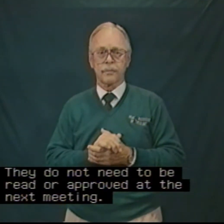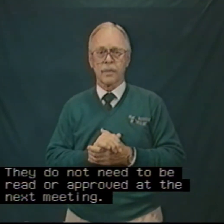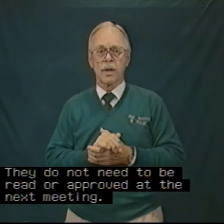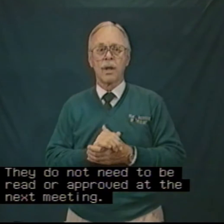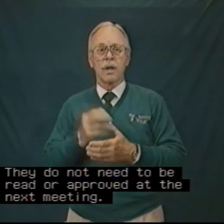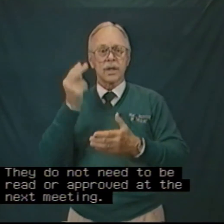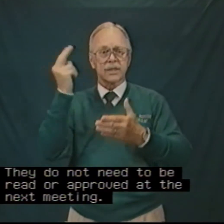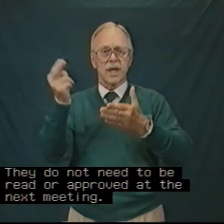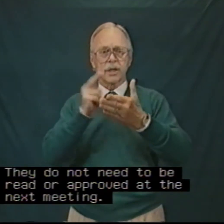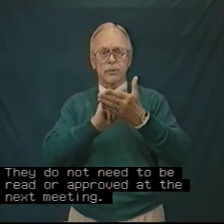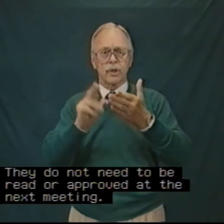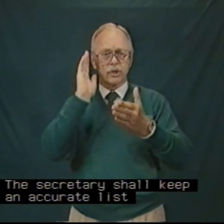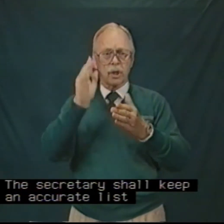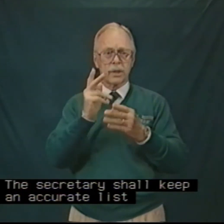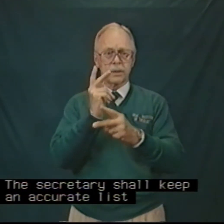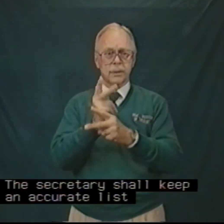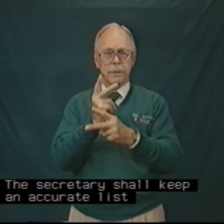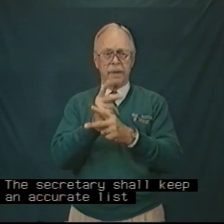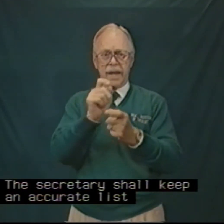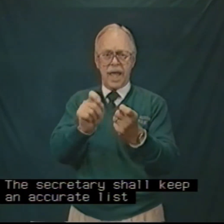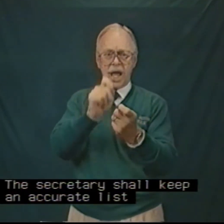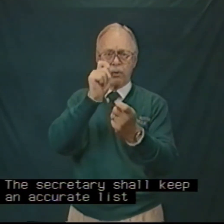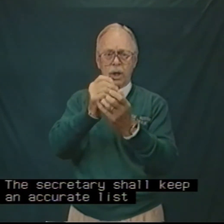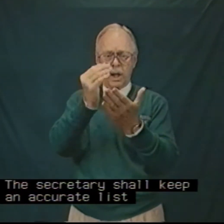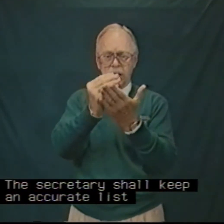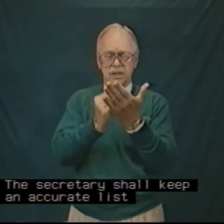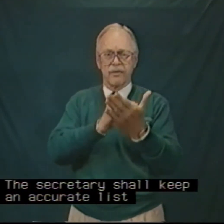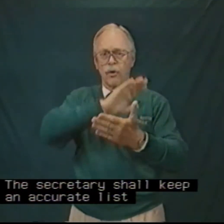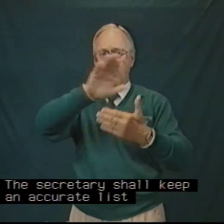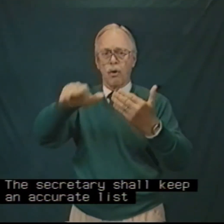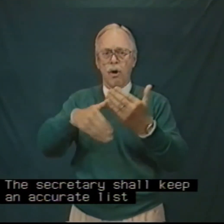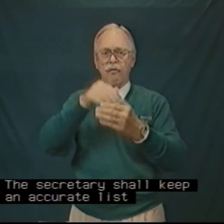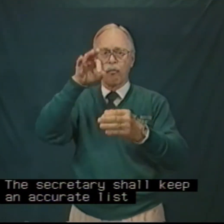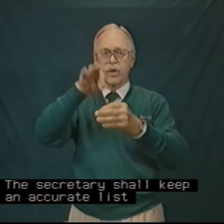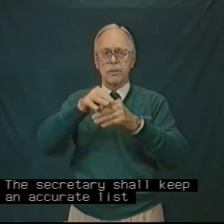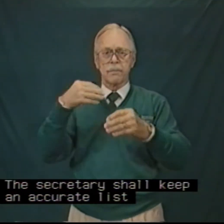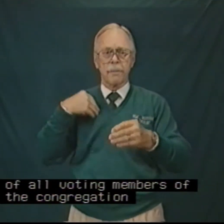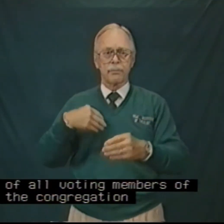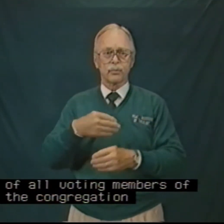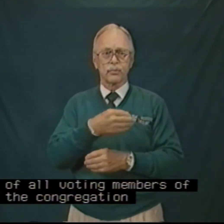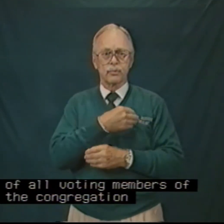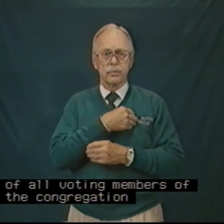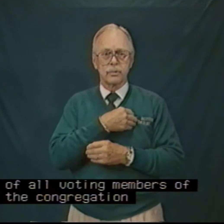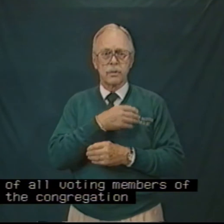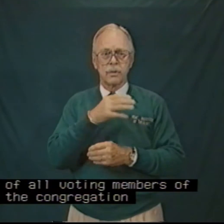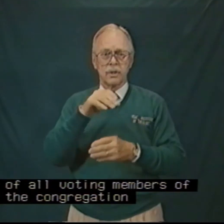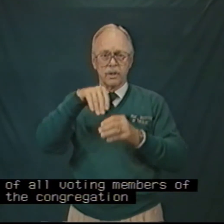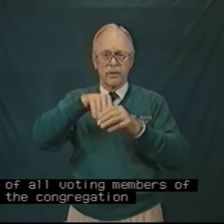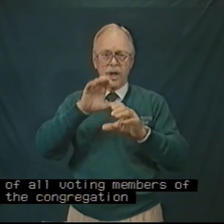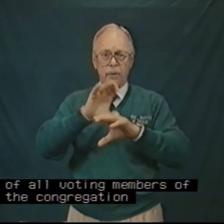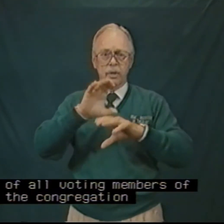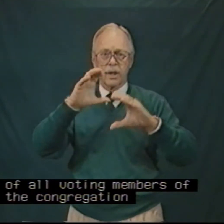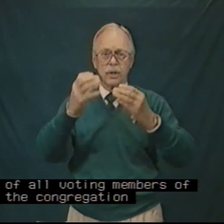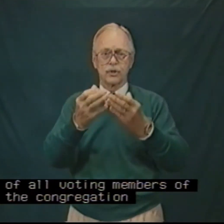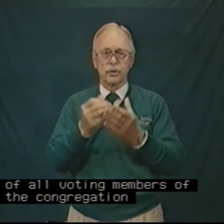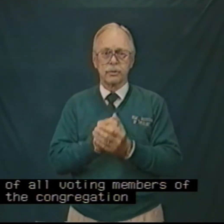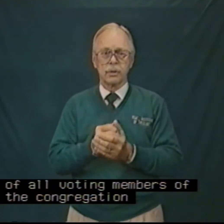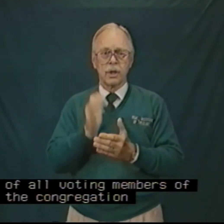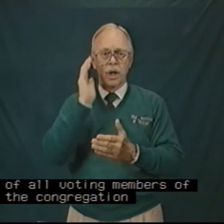The Secretary shall keep an accurate list of all voting members of the congregation, and shall call their